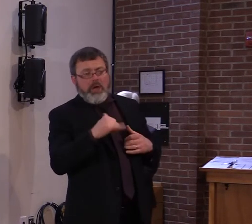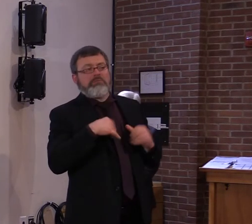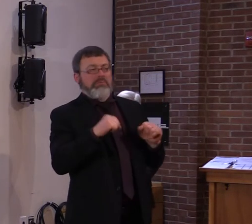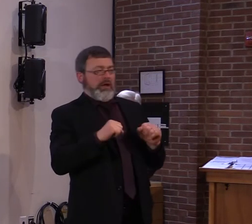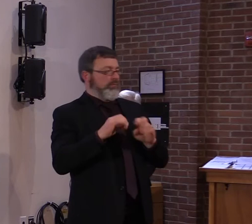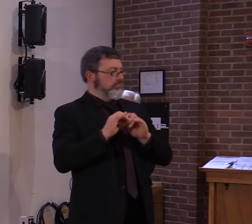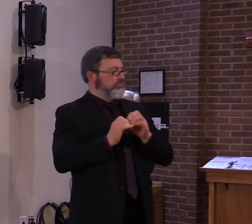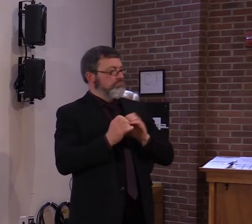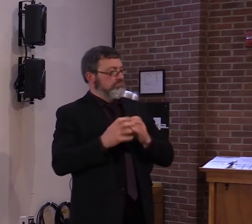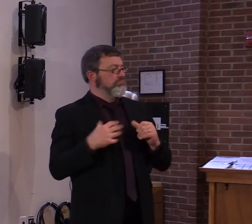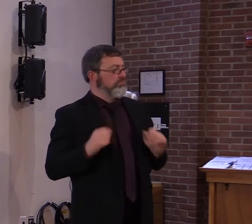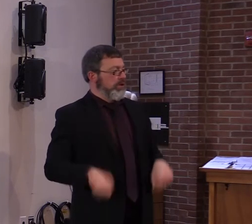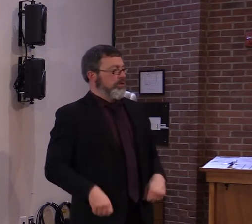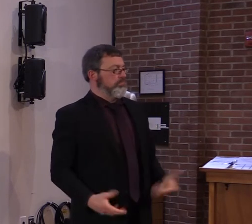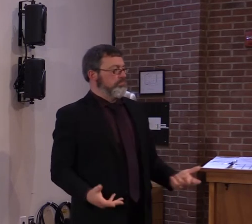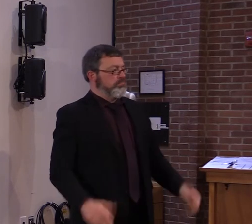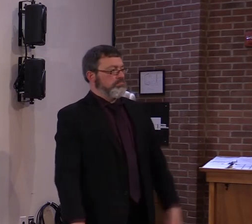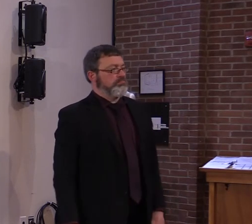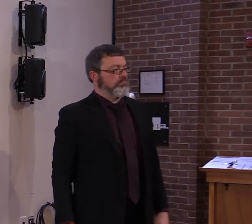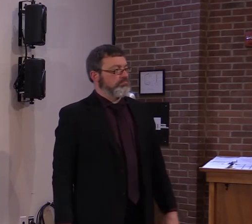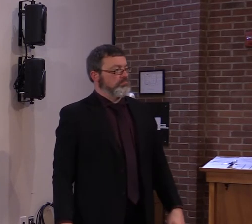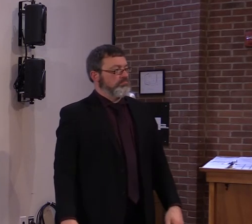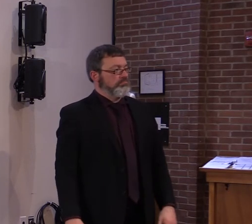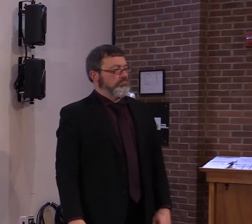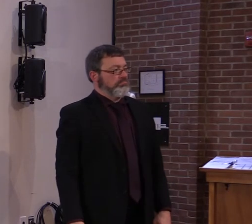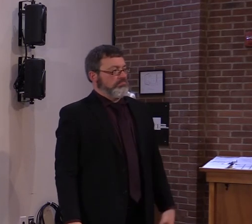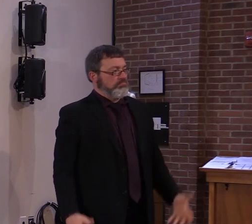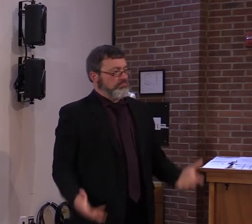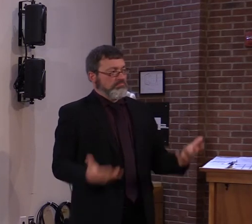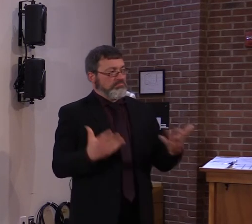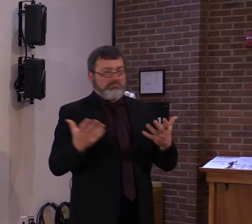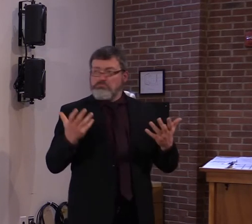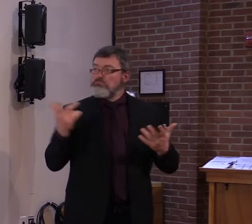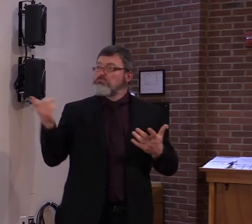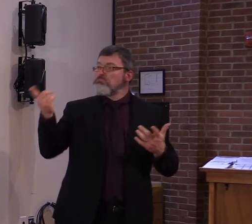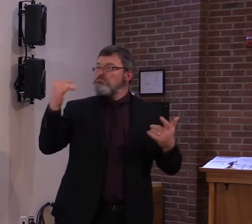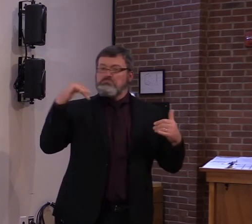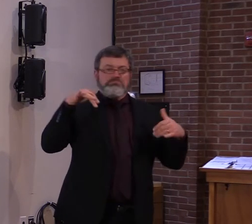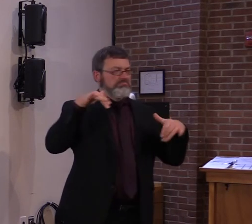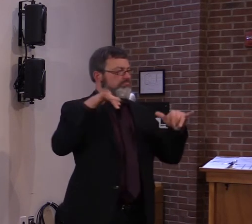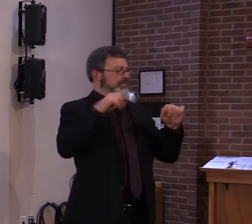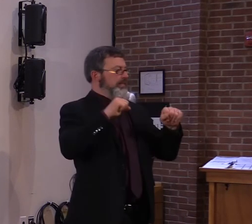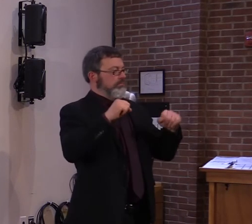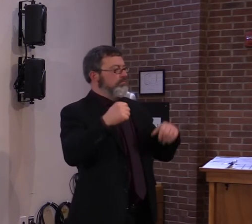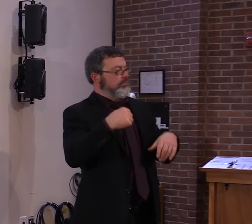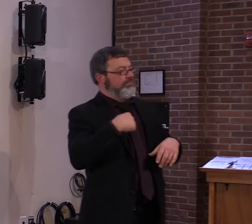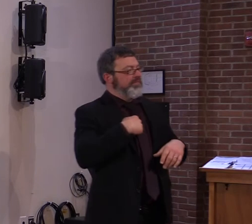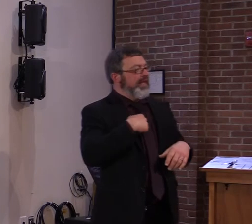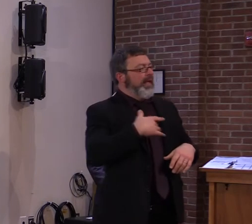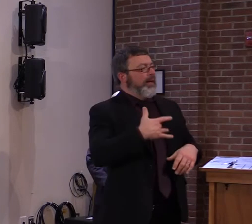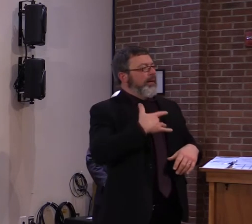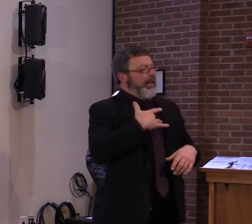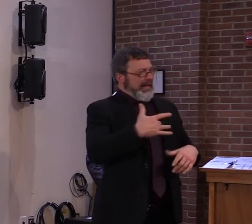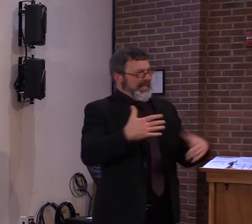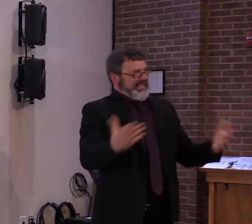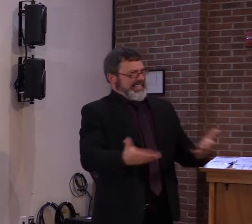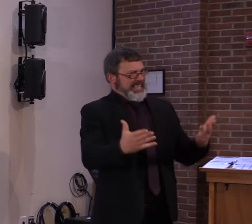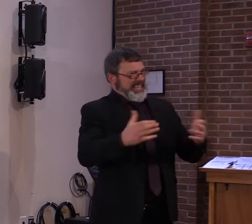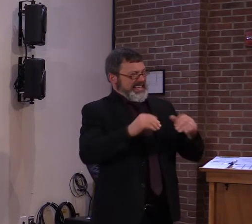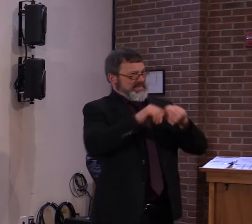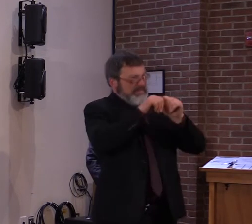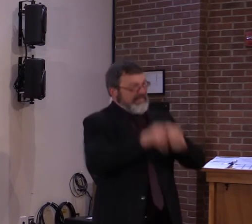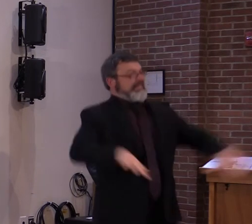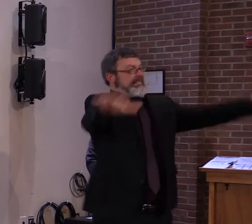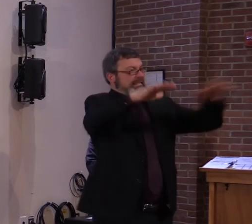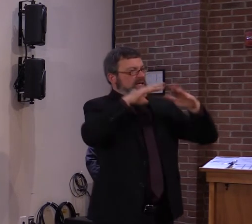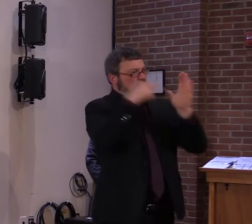Absolutely. We tend to have such small numbers in any one setting that